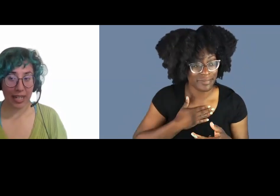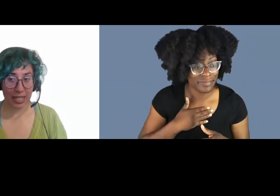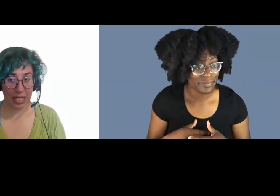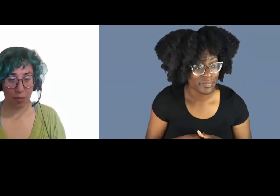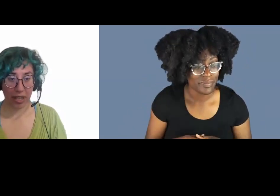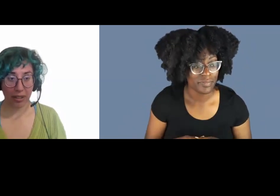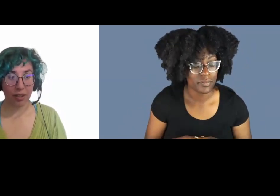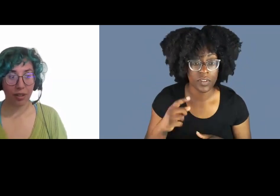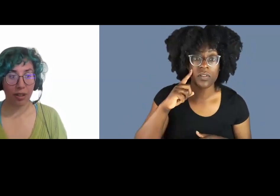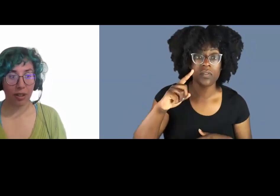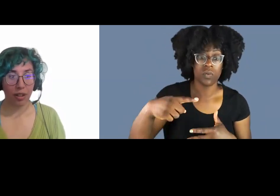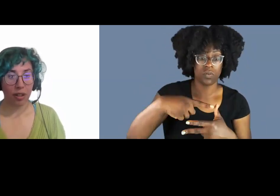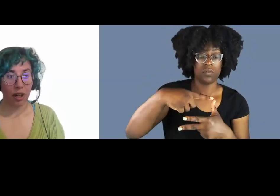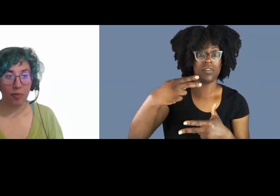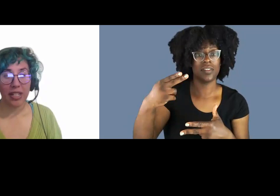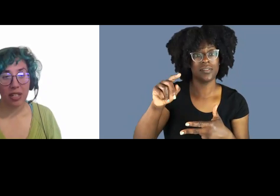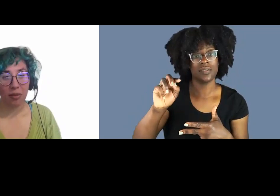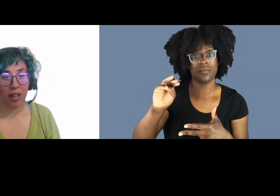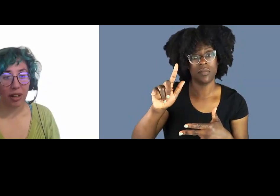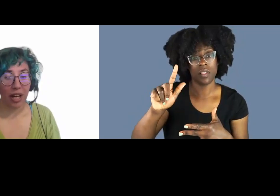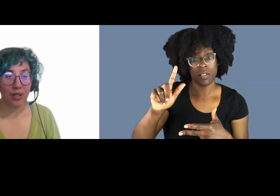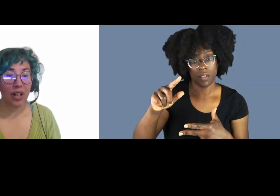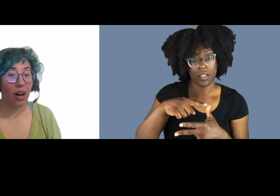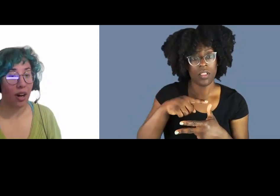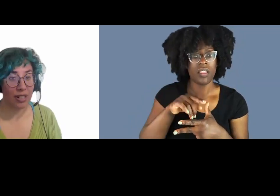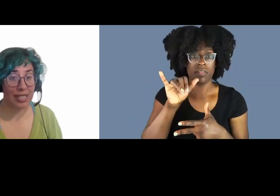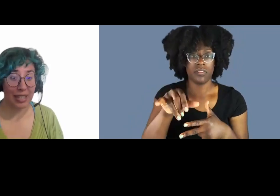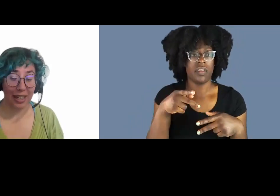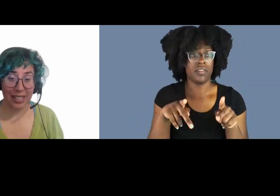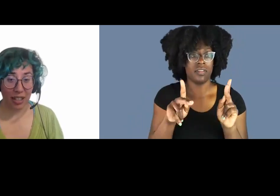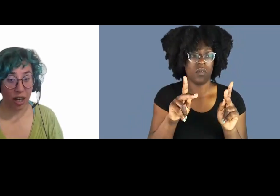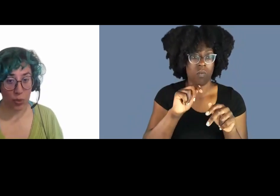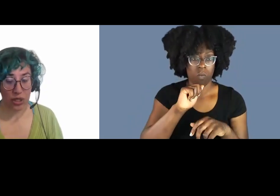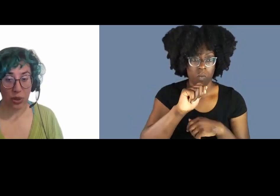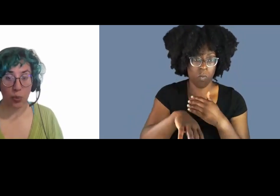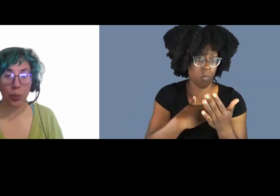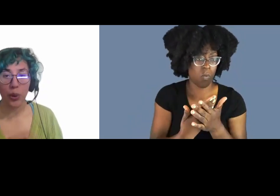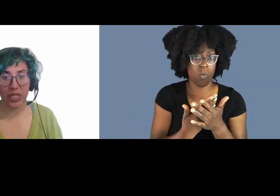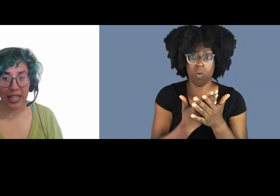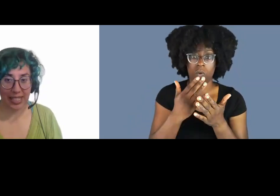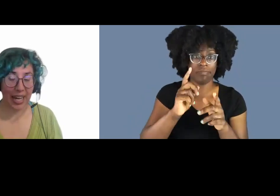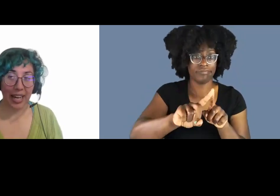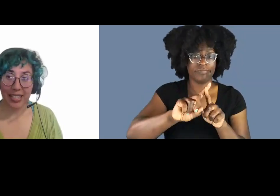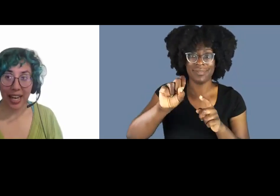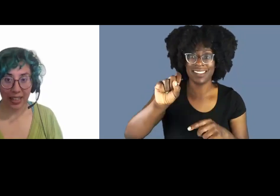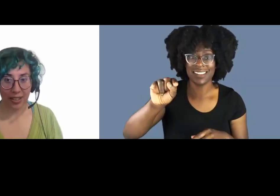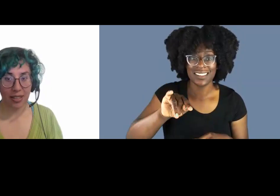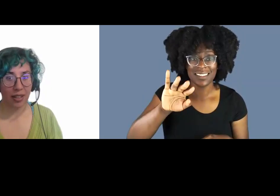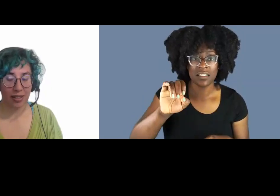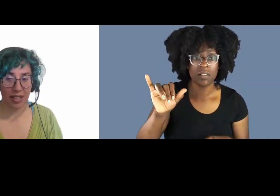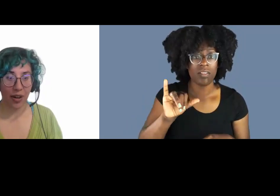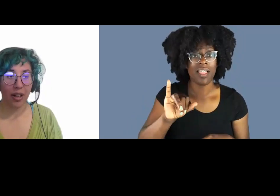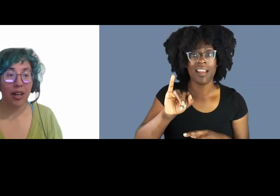For HTML, HTML allows all stylistic options, so bold text,